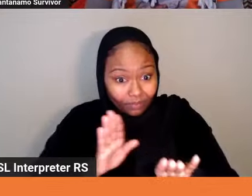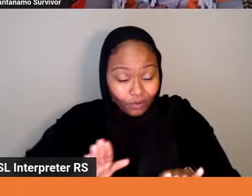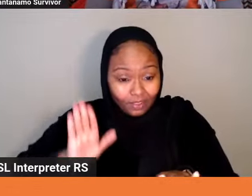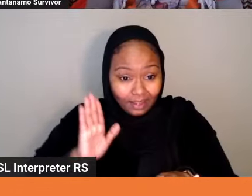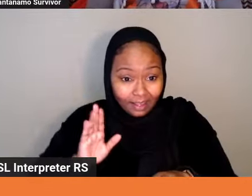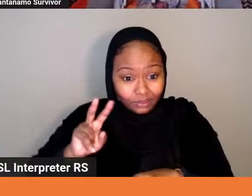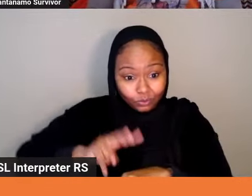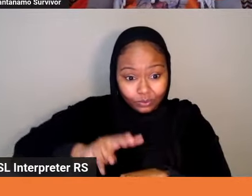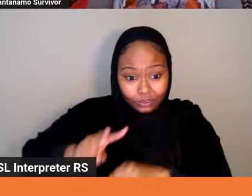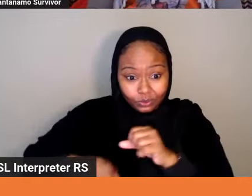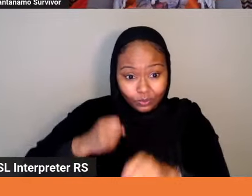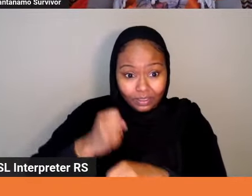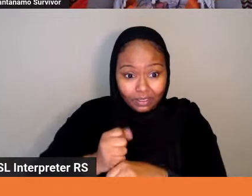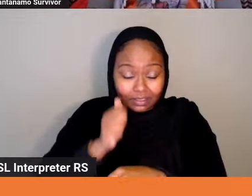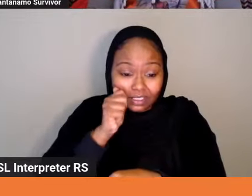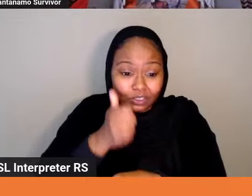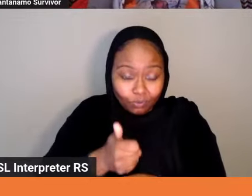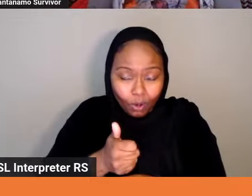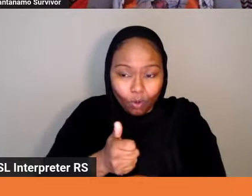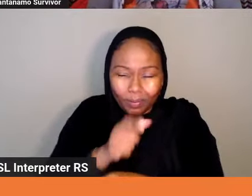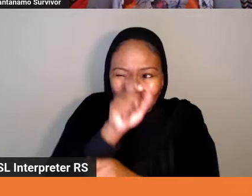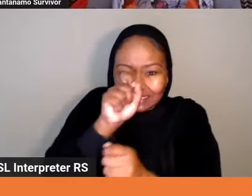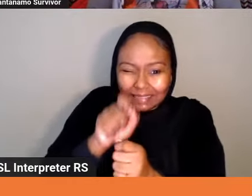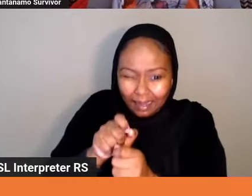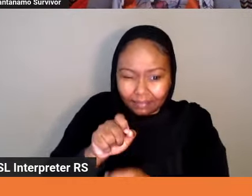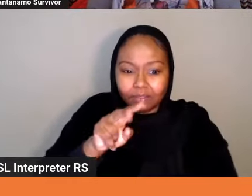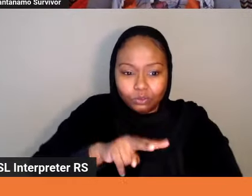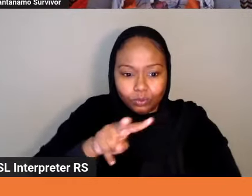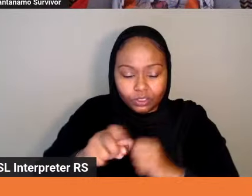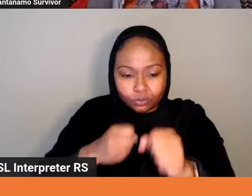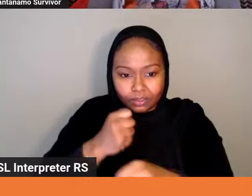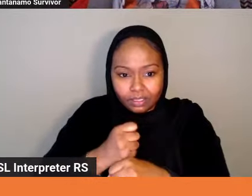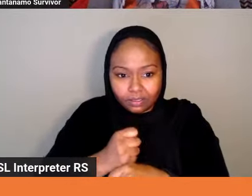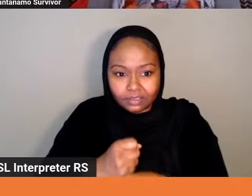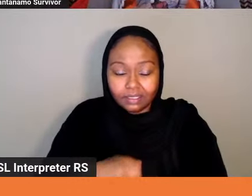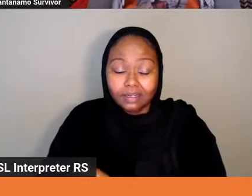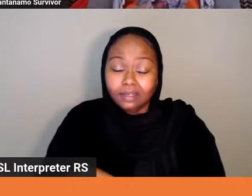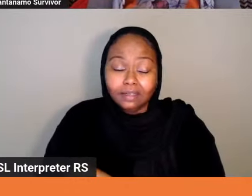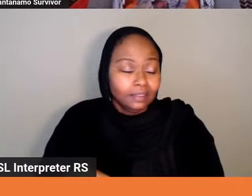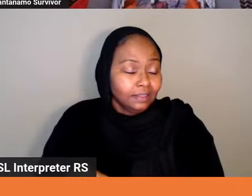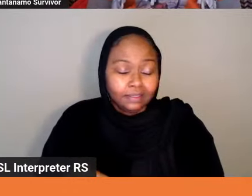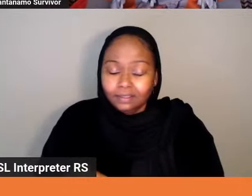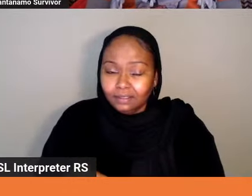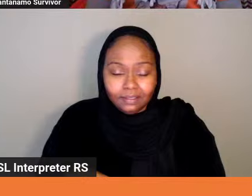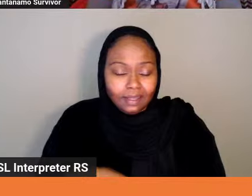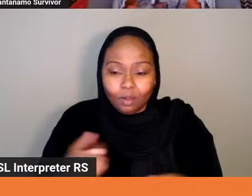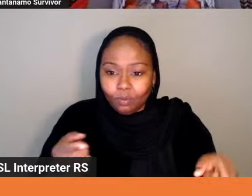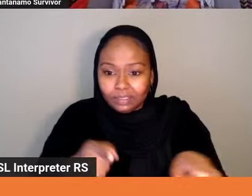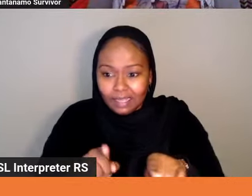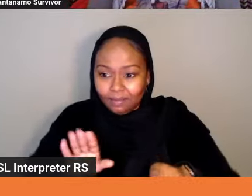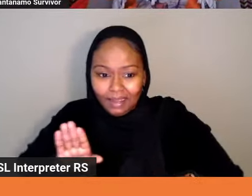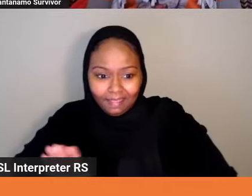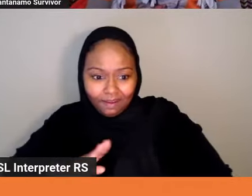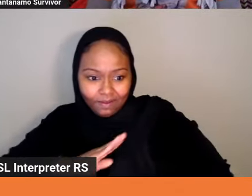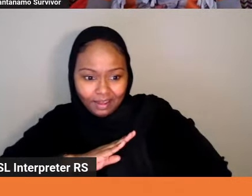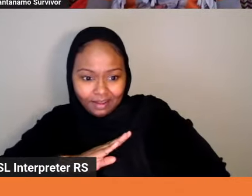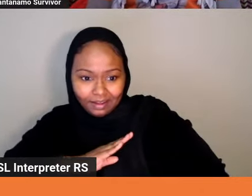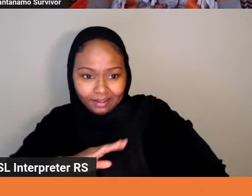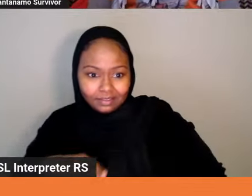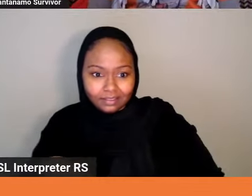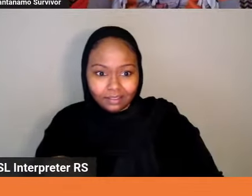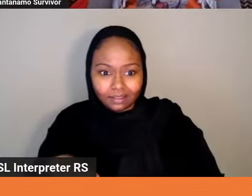be exactly 22 years. And I can tell you that Gaza and the prison Palestine are worse